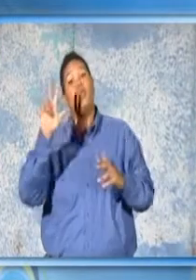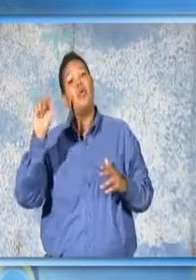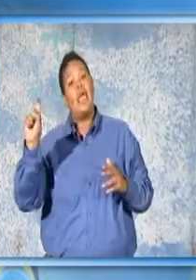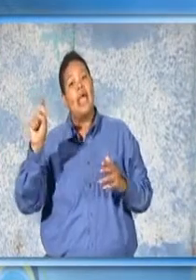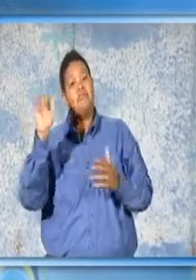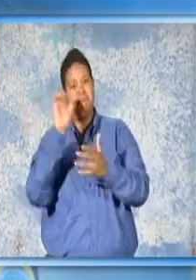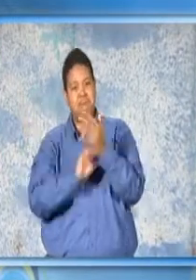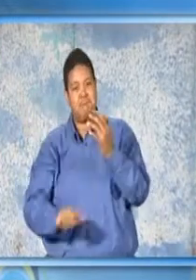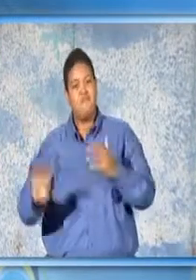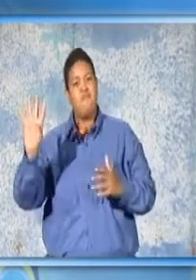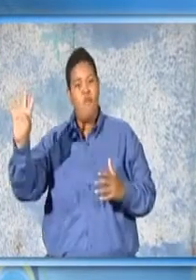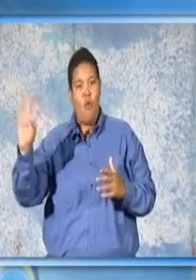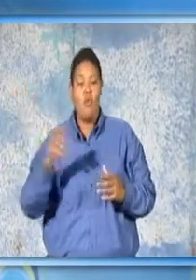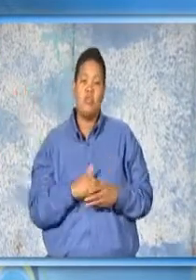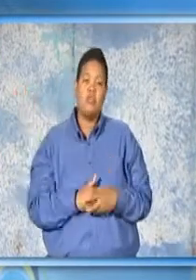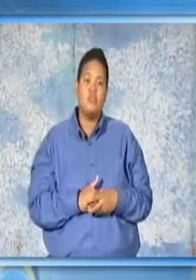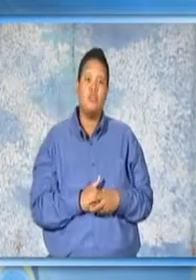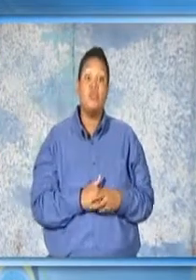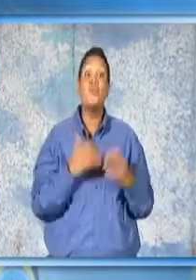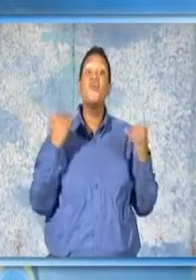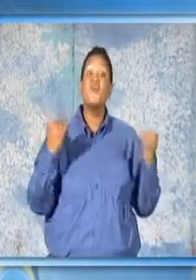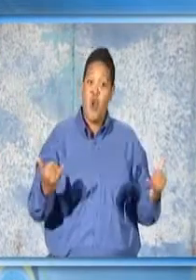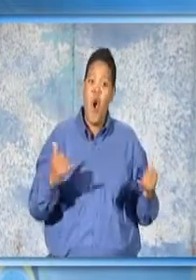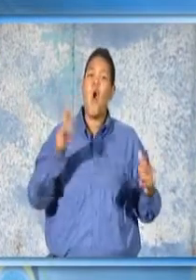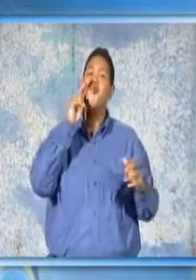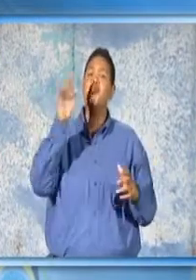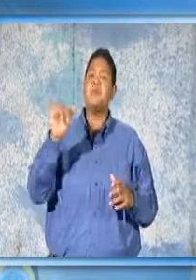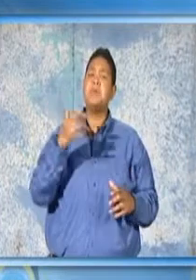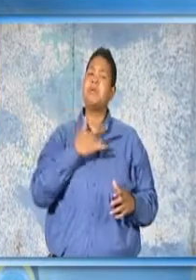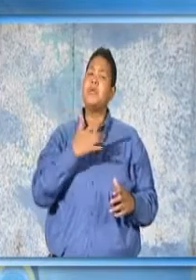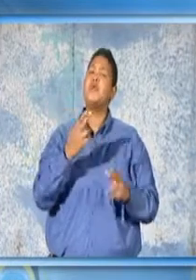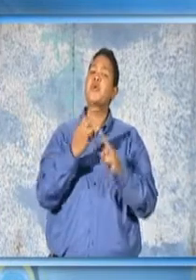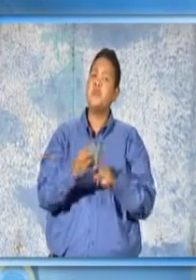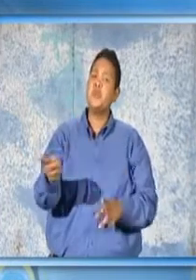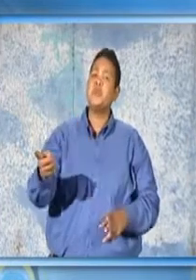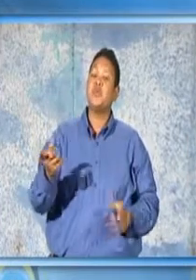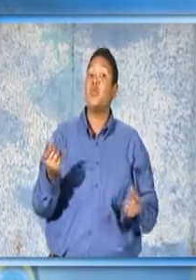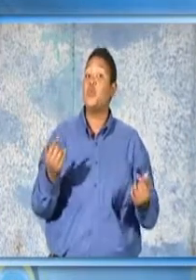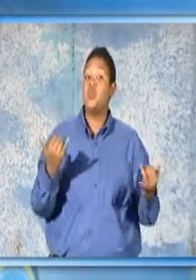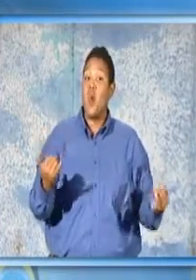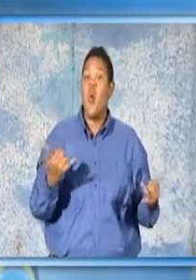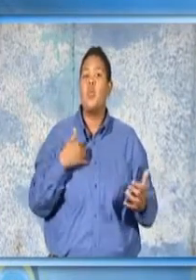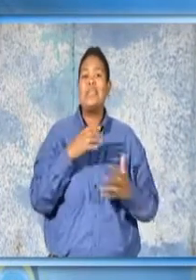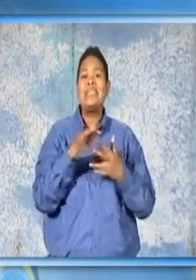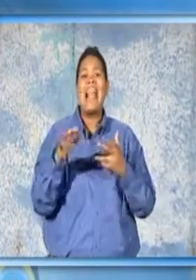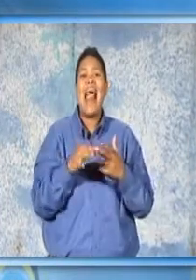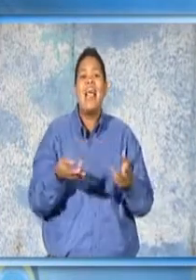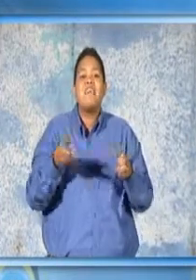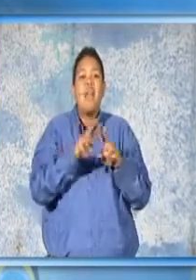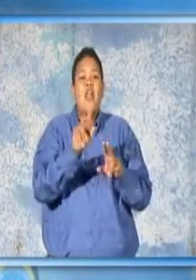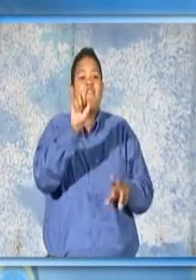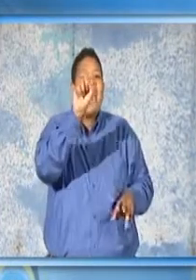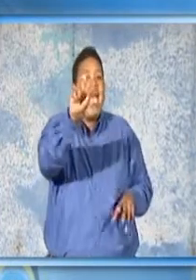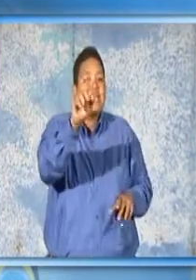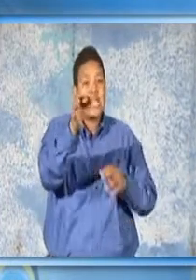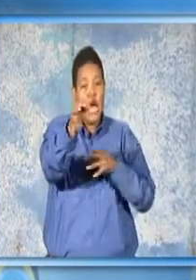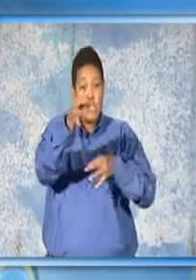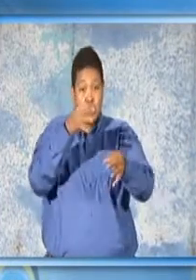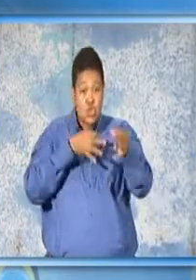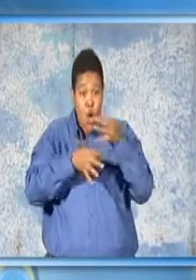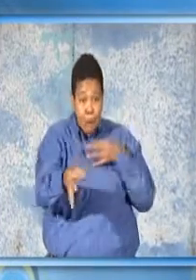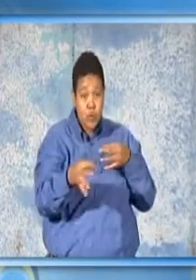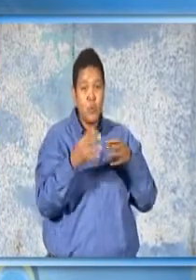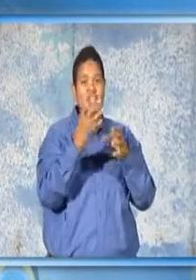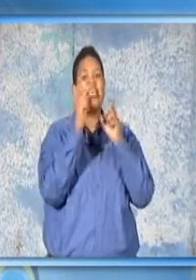minus 4. Now it looks like what we are used to. So again, we select values of x and substitute to give us